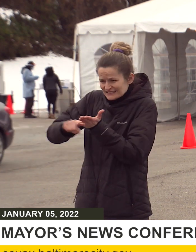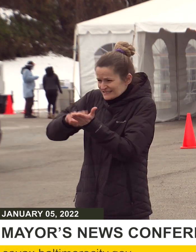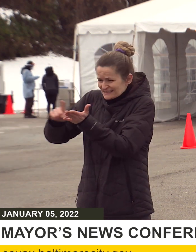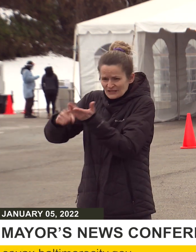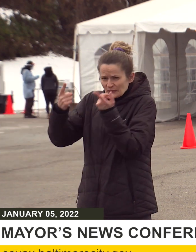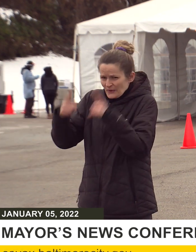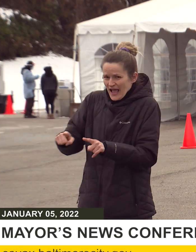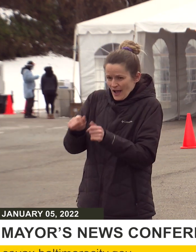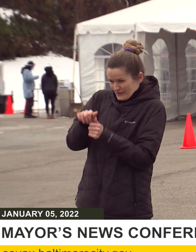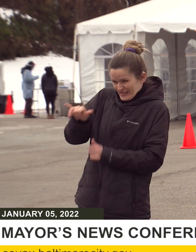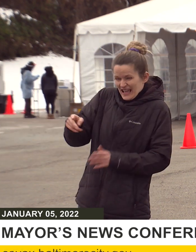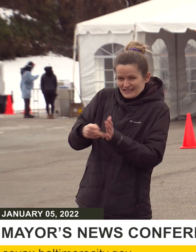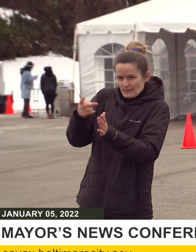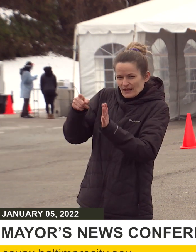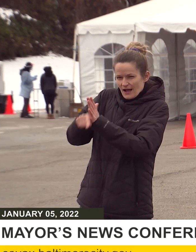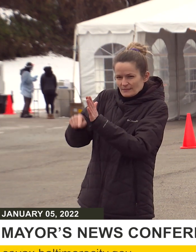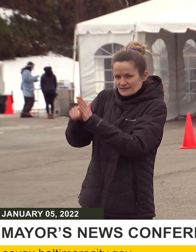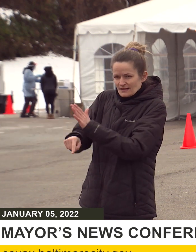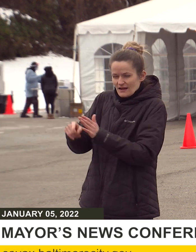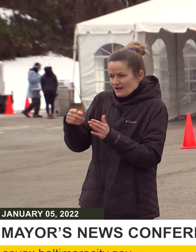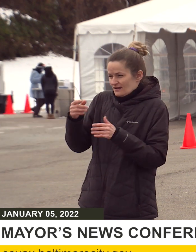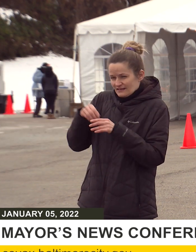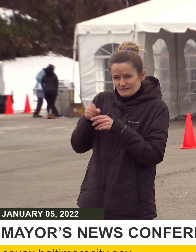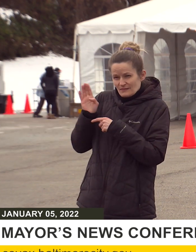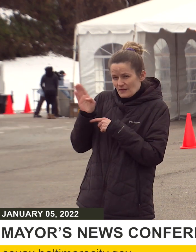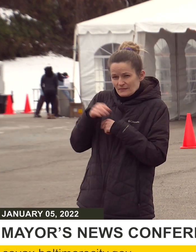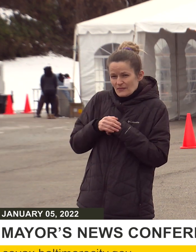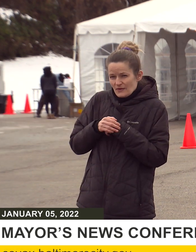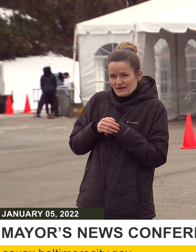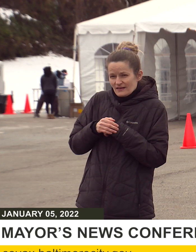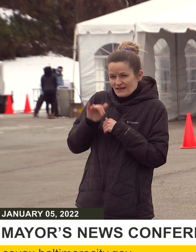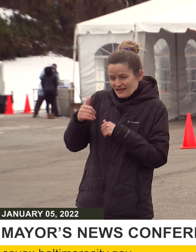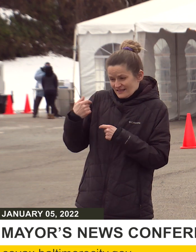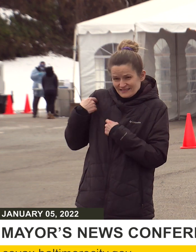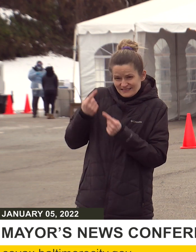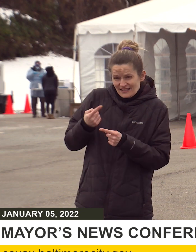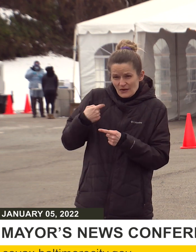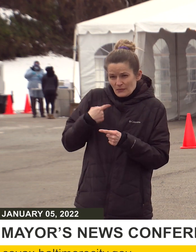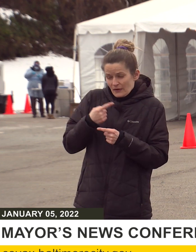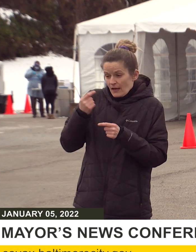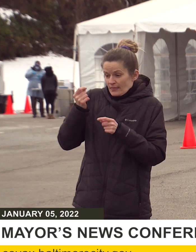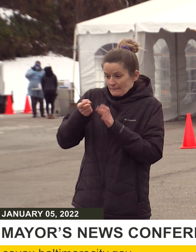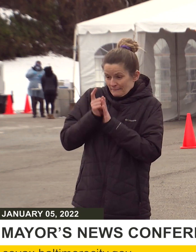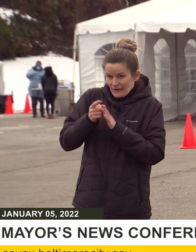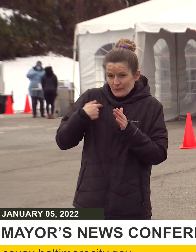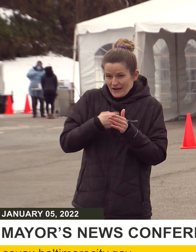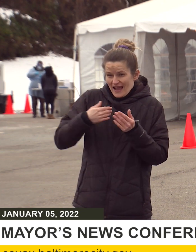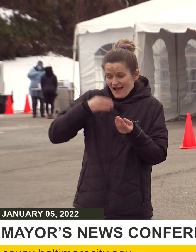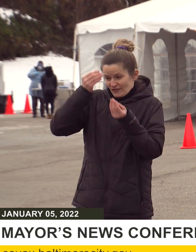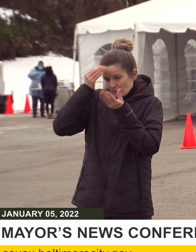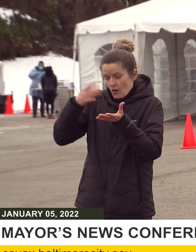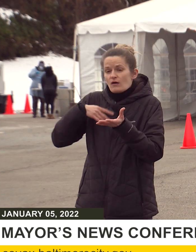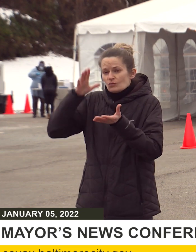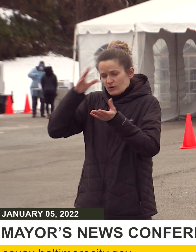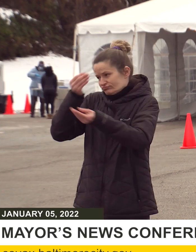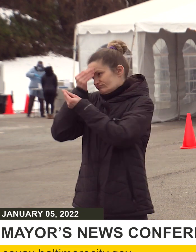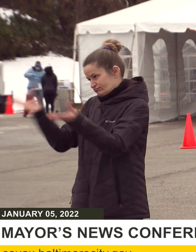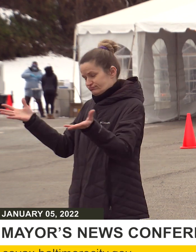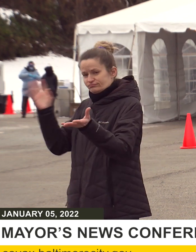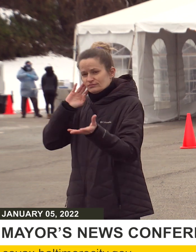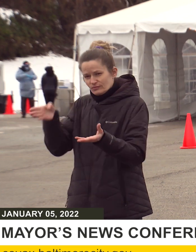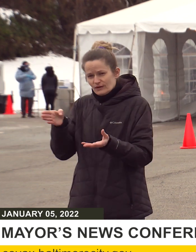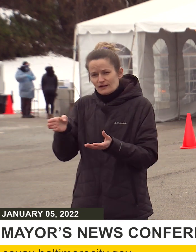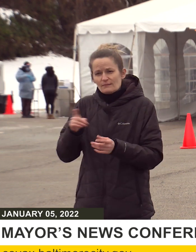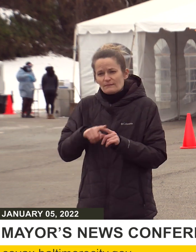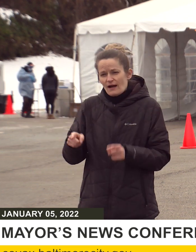all cases in Baltimore. And as soon as we have further information, we'll be able to bring that to you guys, as we always do. But as you know,